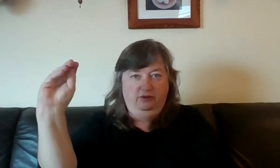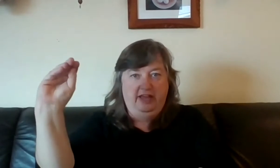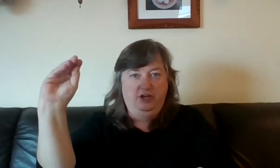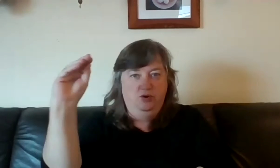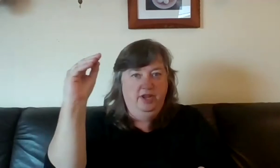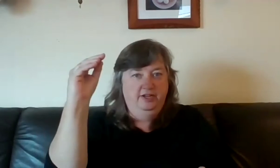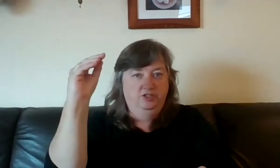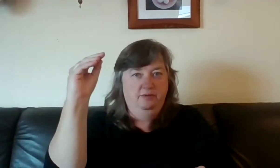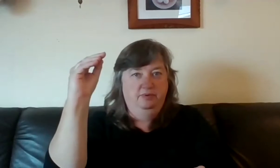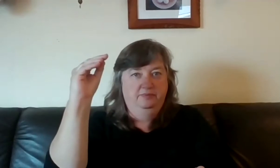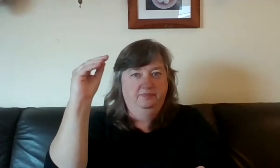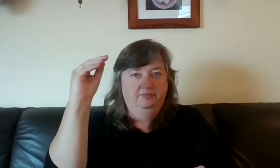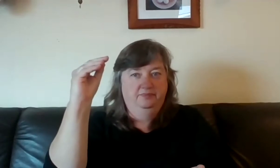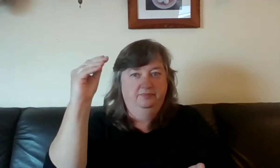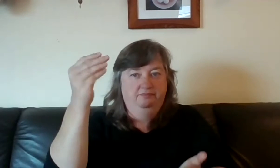flat O hand shape.